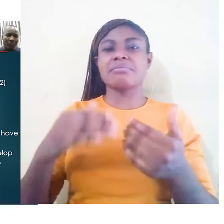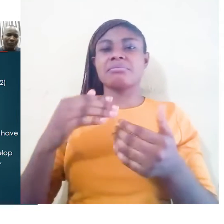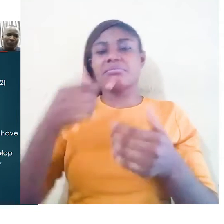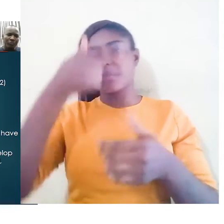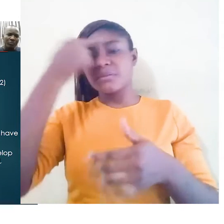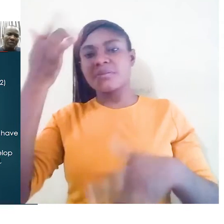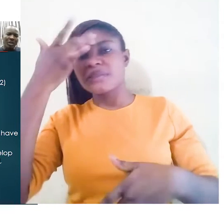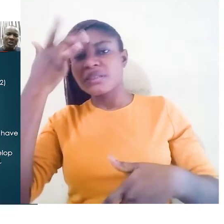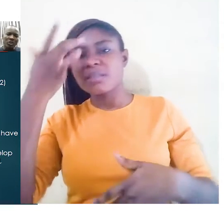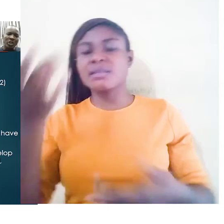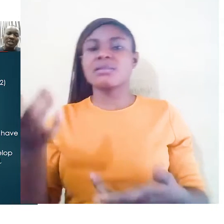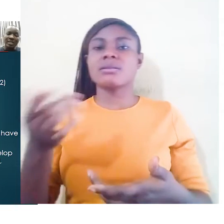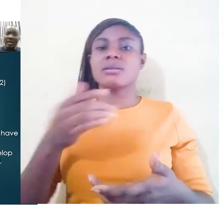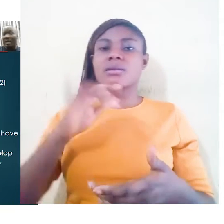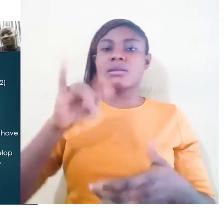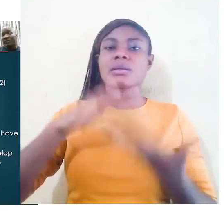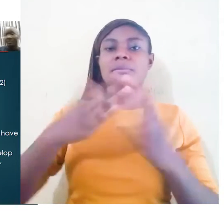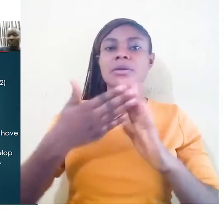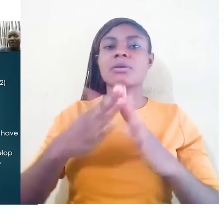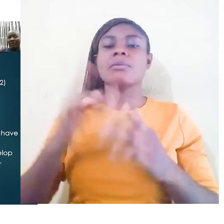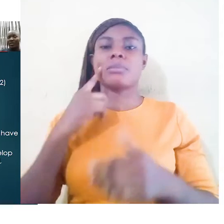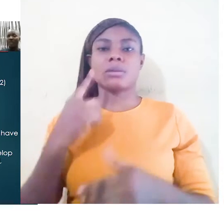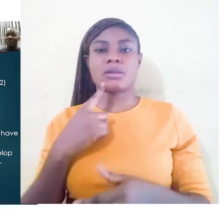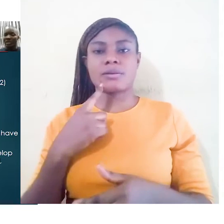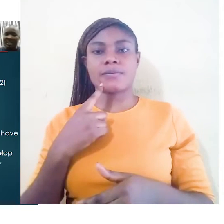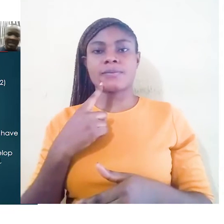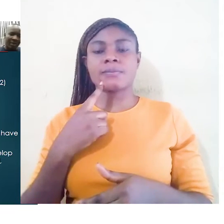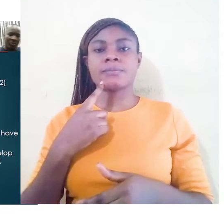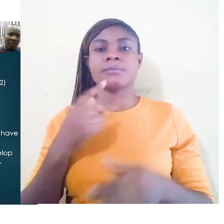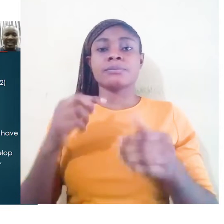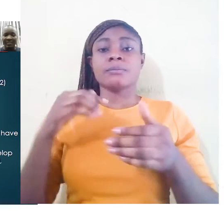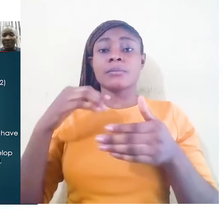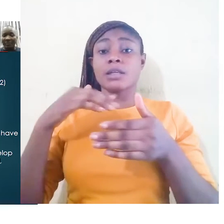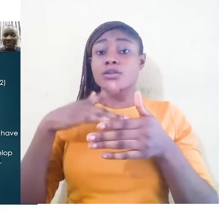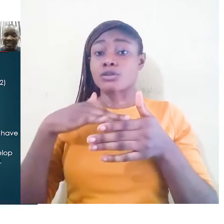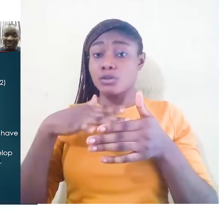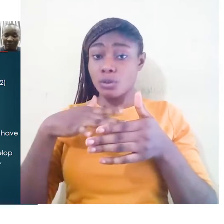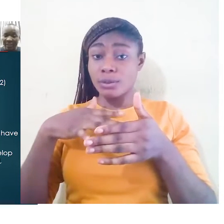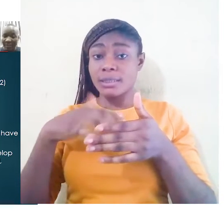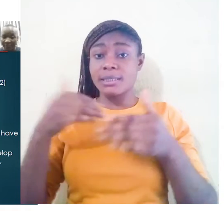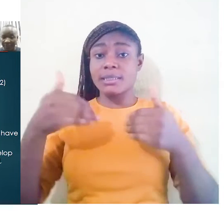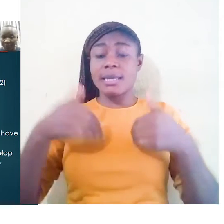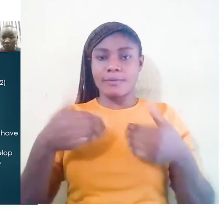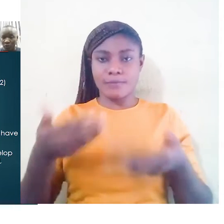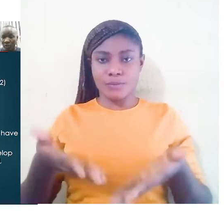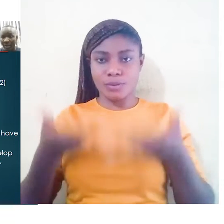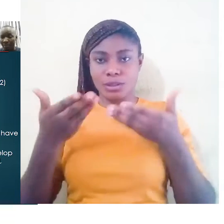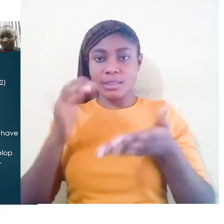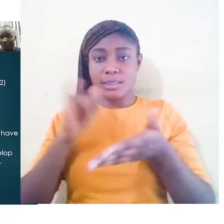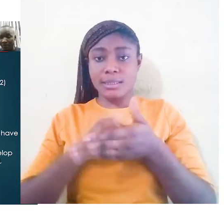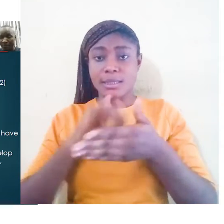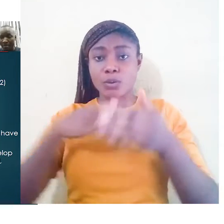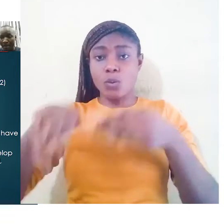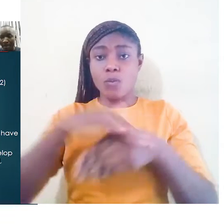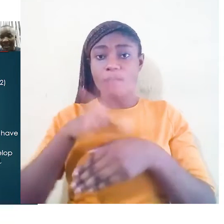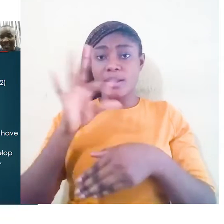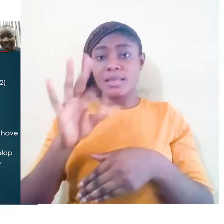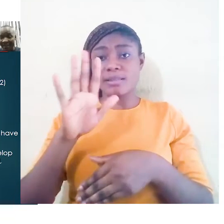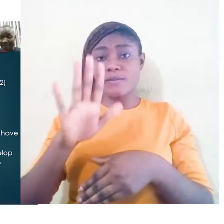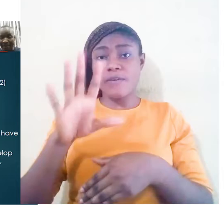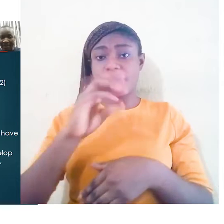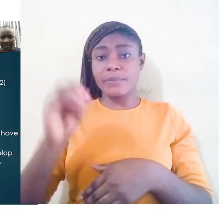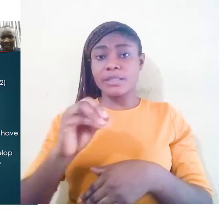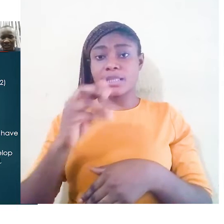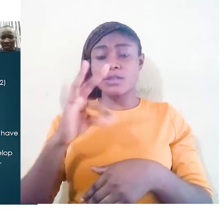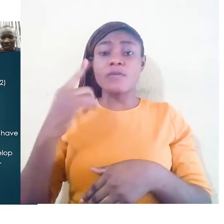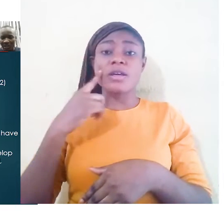age. Studies have actually suggested that over 95% of deaf children are born by